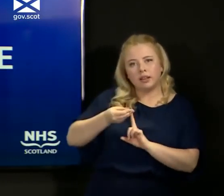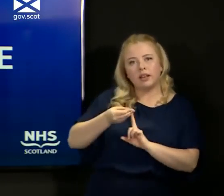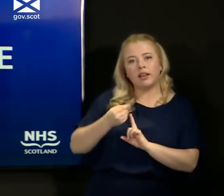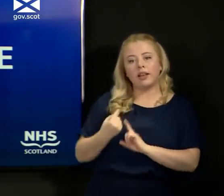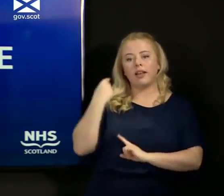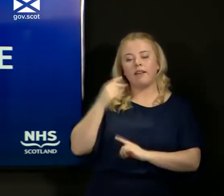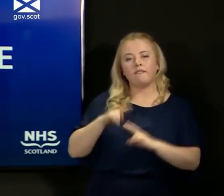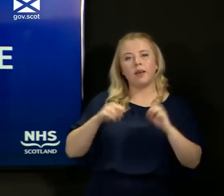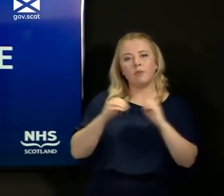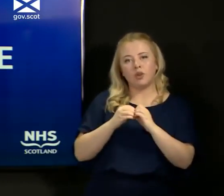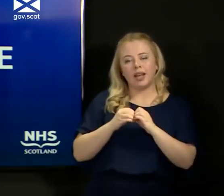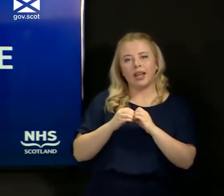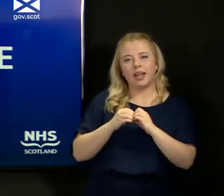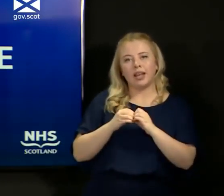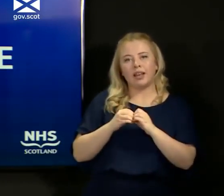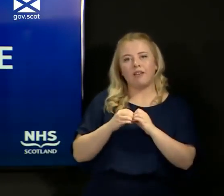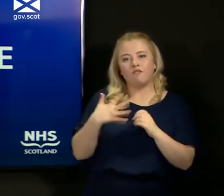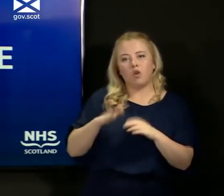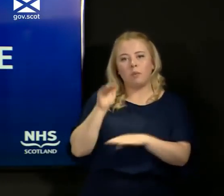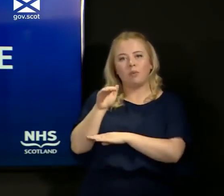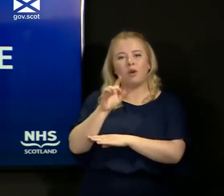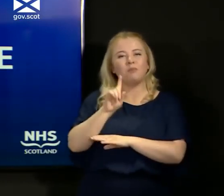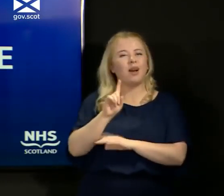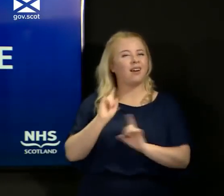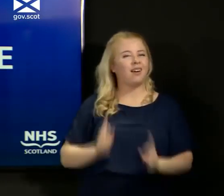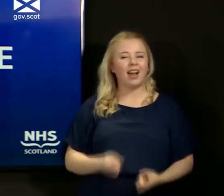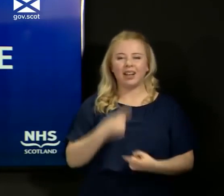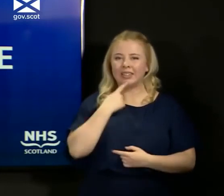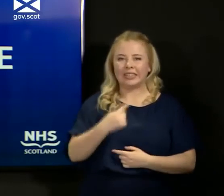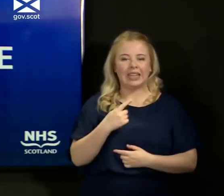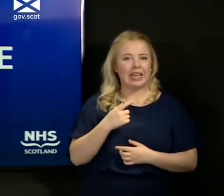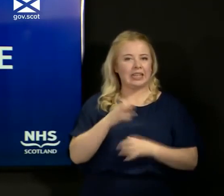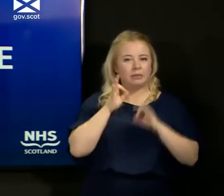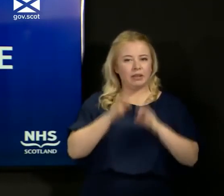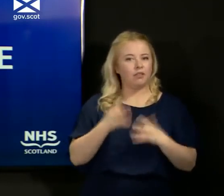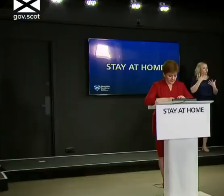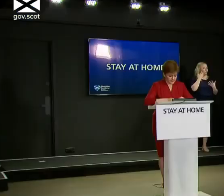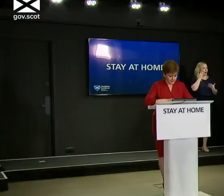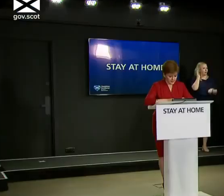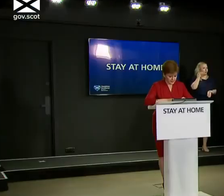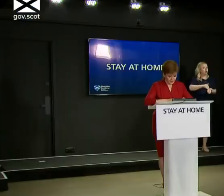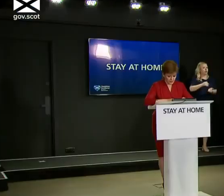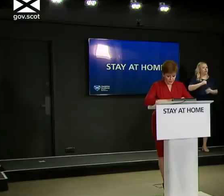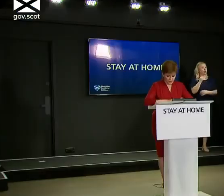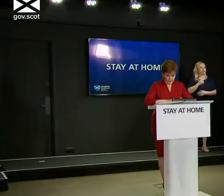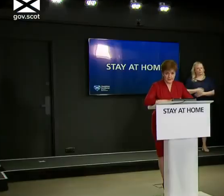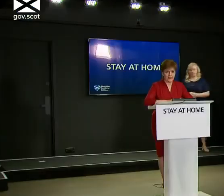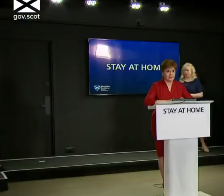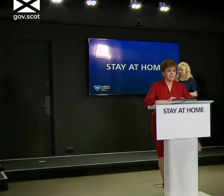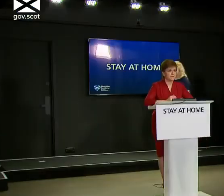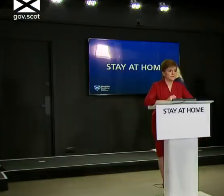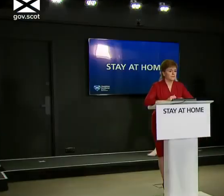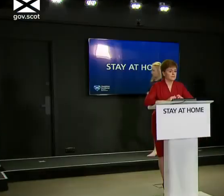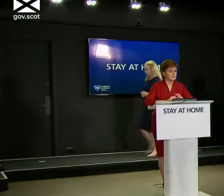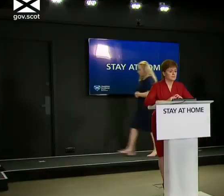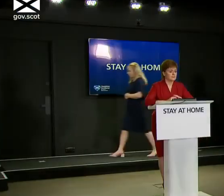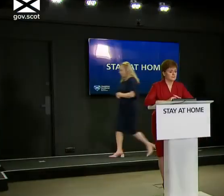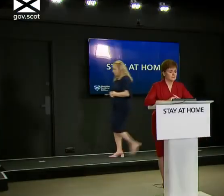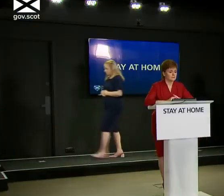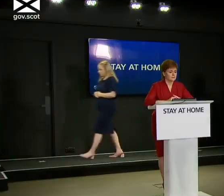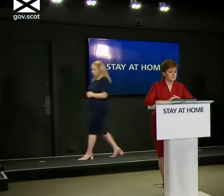but we can't say with any certainty other than that as to when they would arrive in Scotland. Thanks. Simon Johnson from The Telegraph.